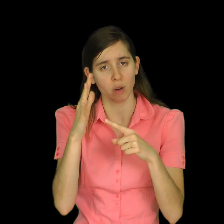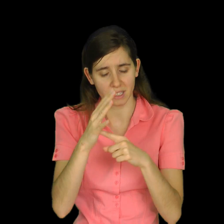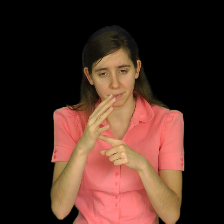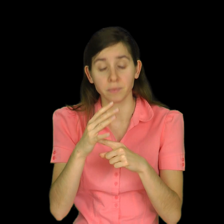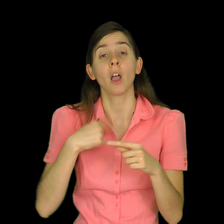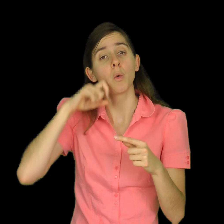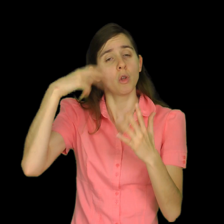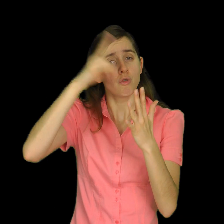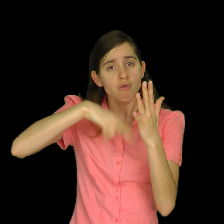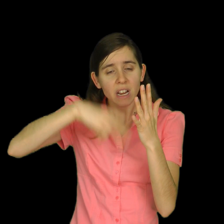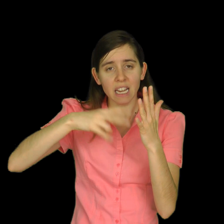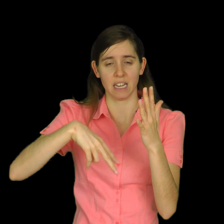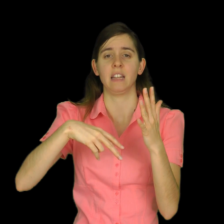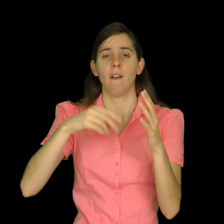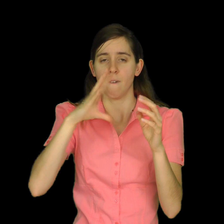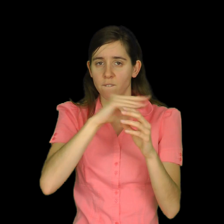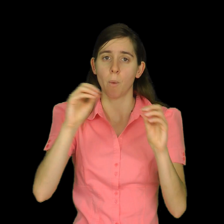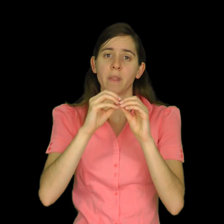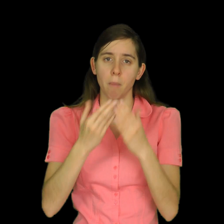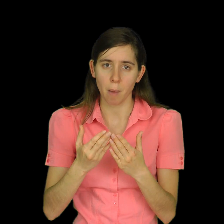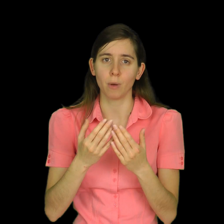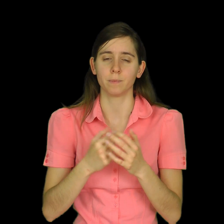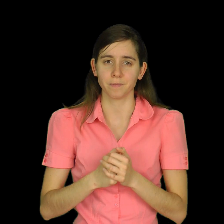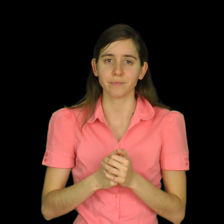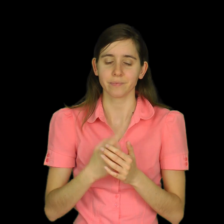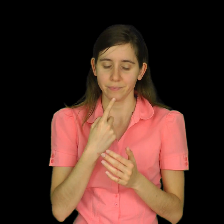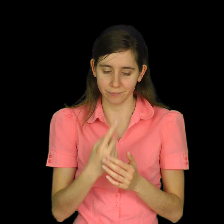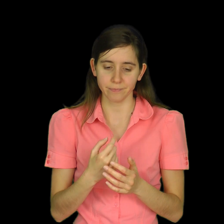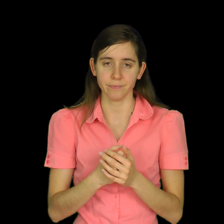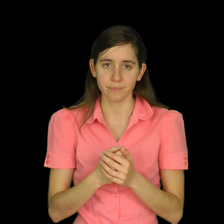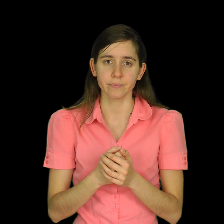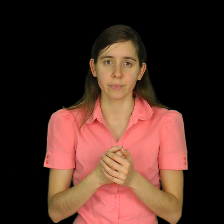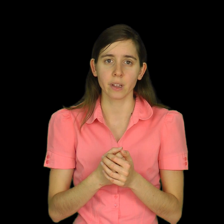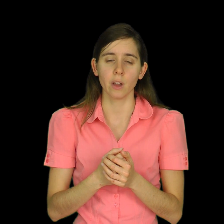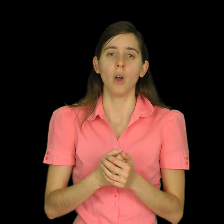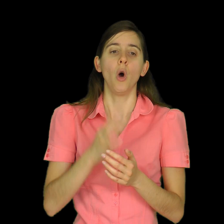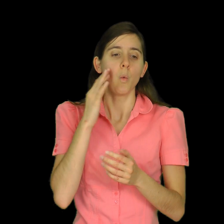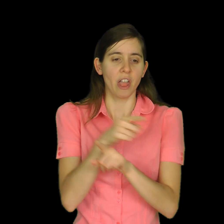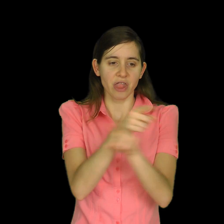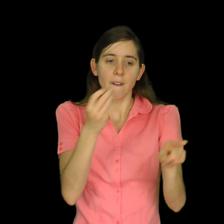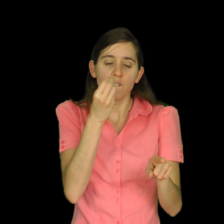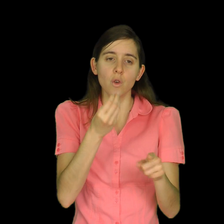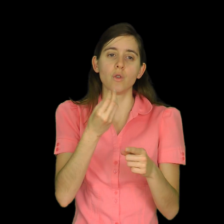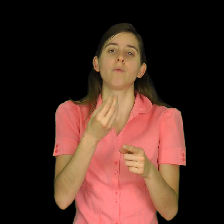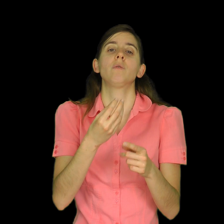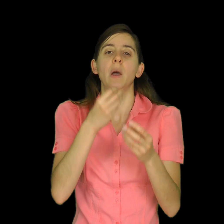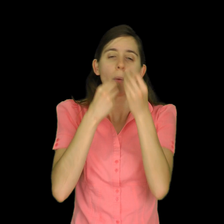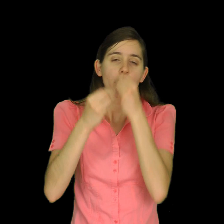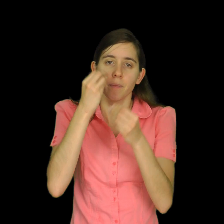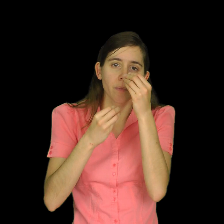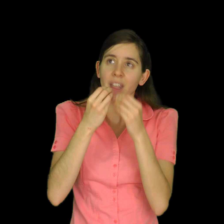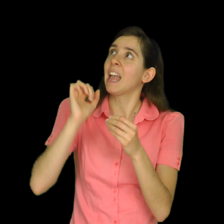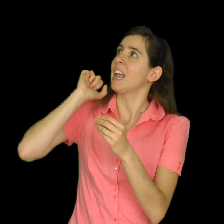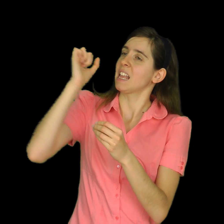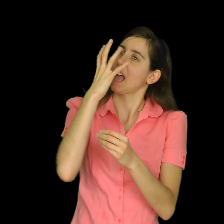going to read from Psalm 78, verses 30 to 34. Listen to this. While their food was still in their mouths, the wrath of